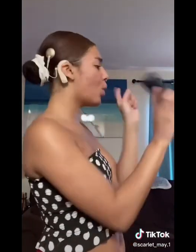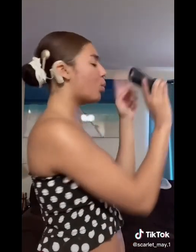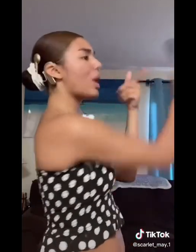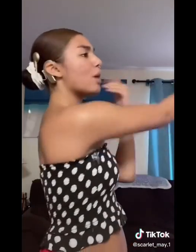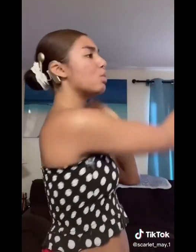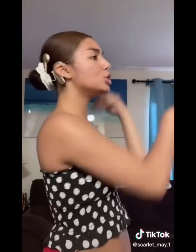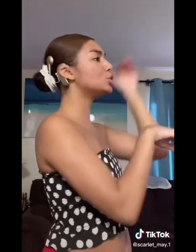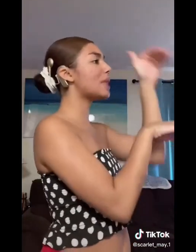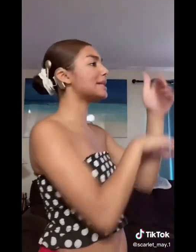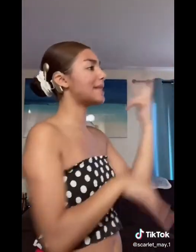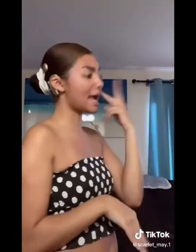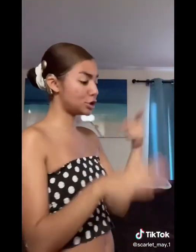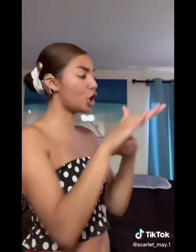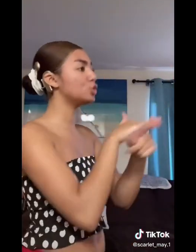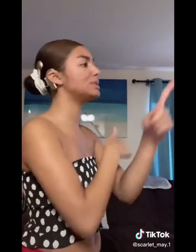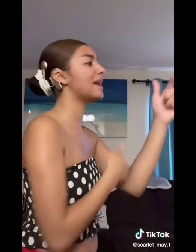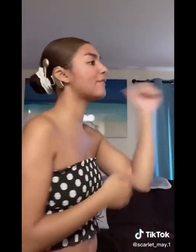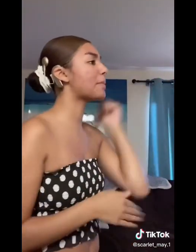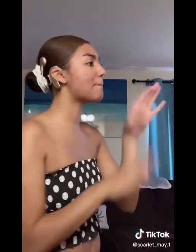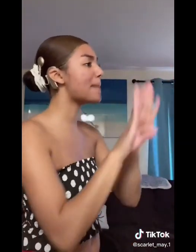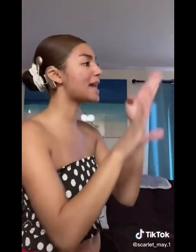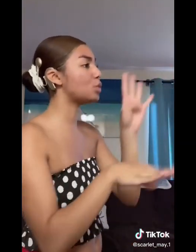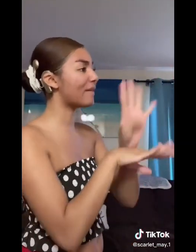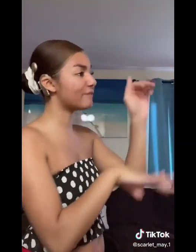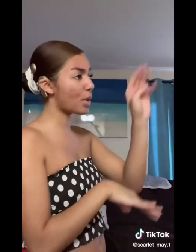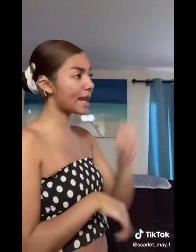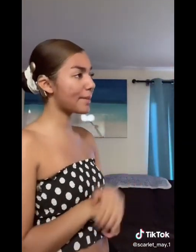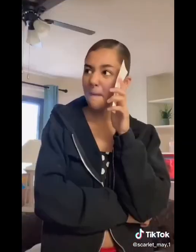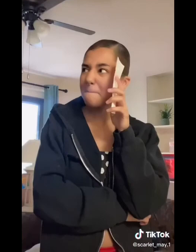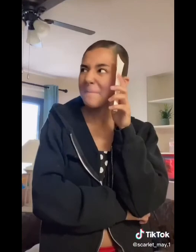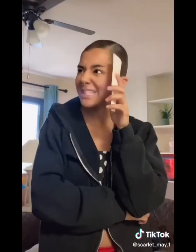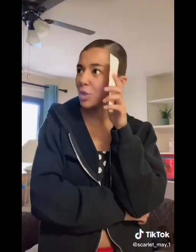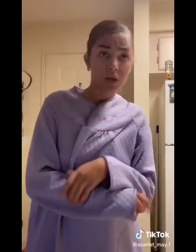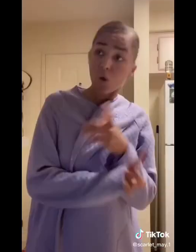Where were you last night? I saw you sneaking in from the back door at 4 a.m. What?